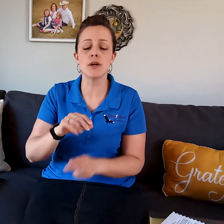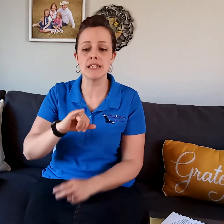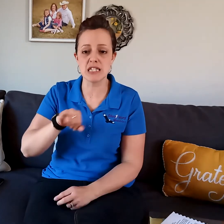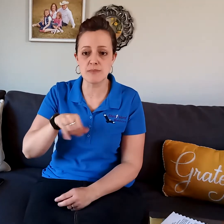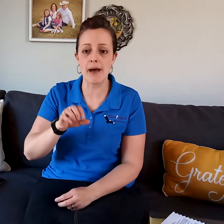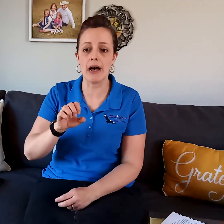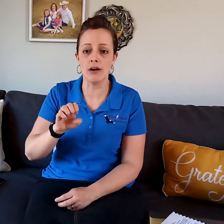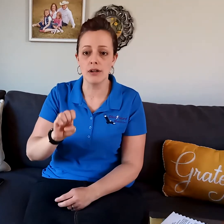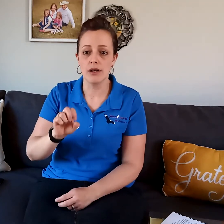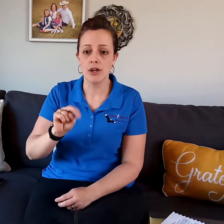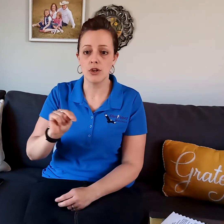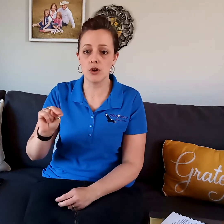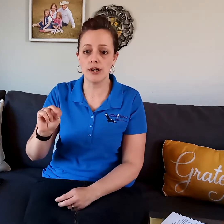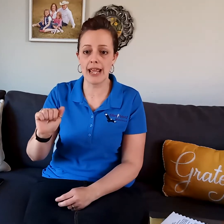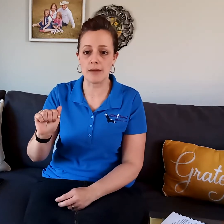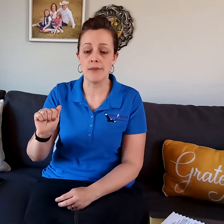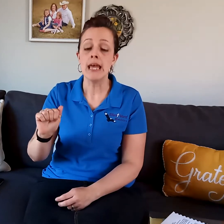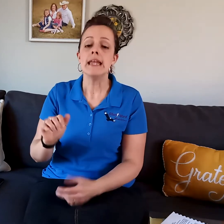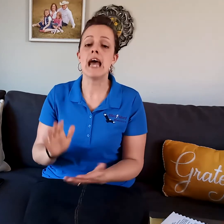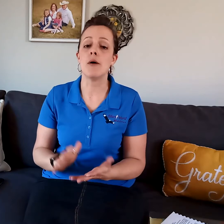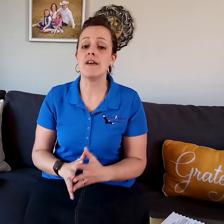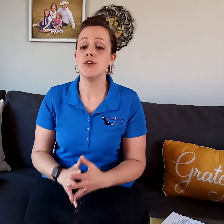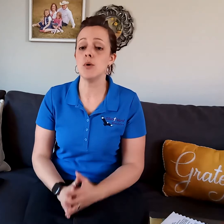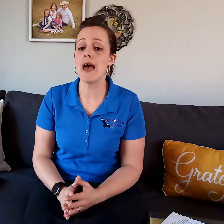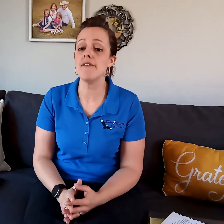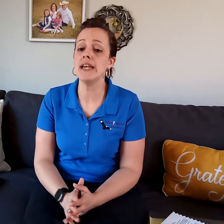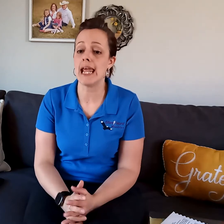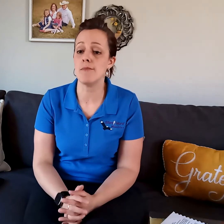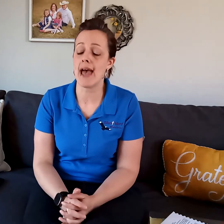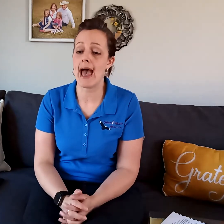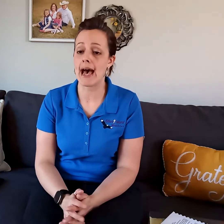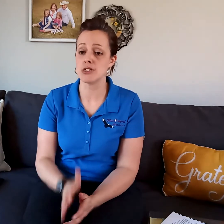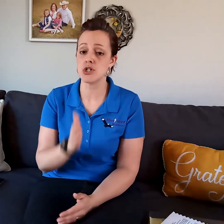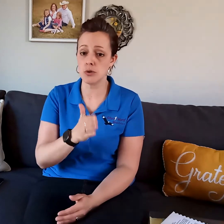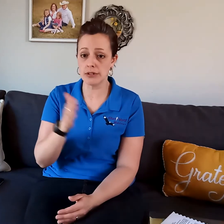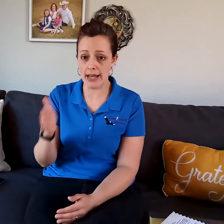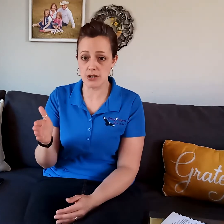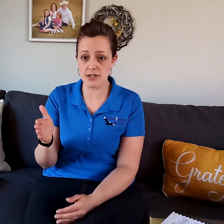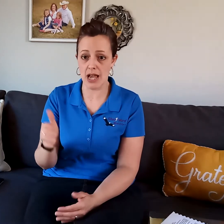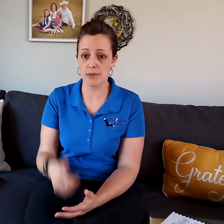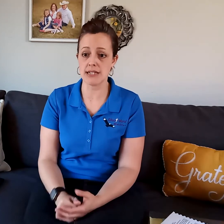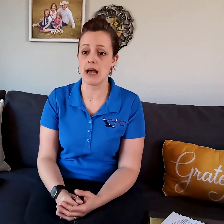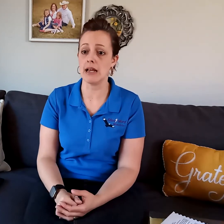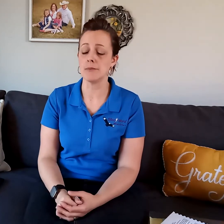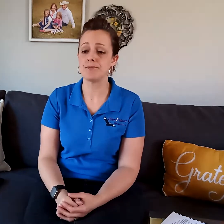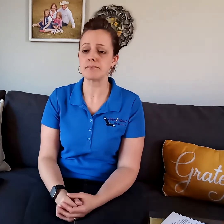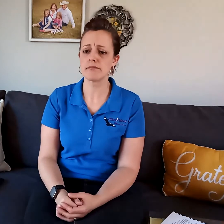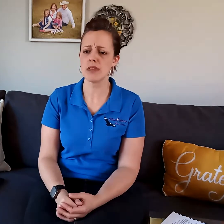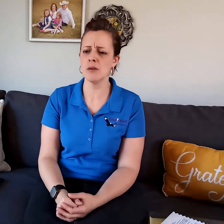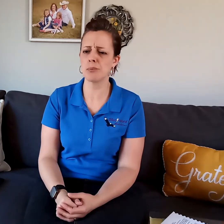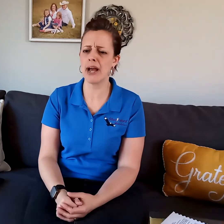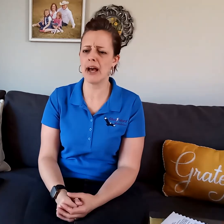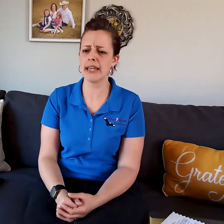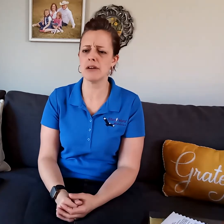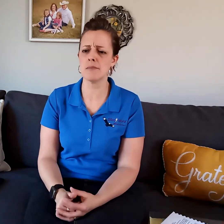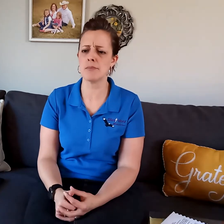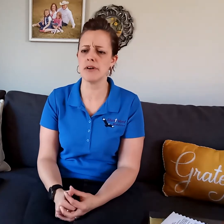can spell your name. Now, if you have a name that has two letters side by side, Brett, I can't remember if